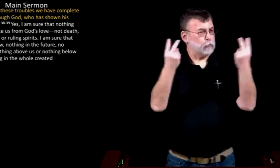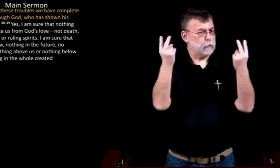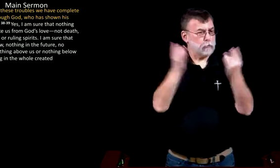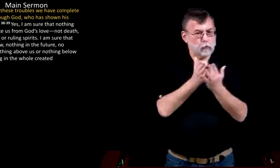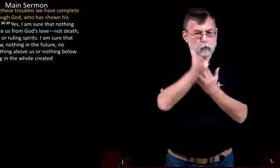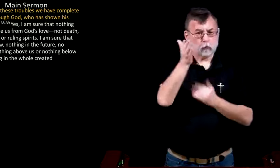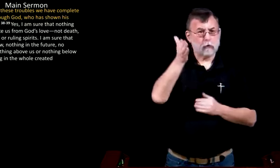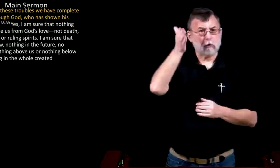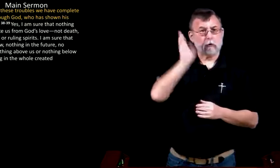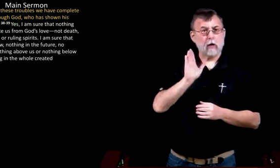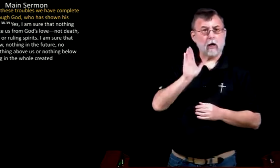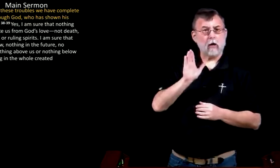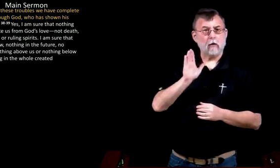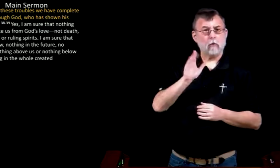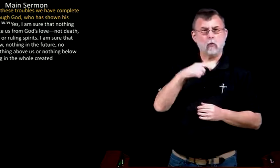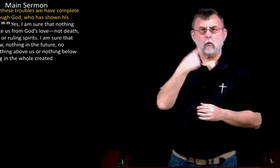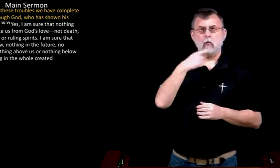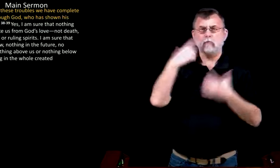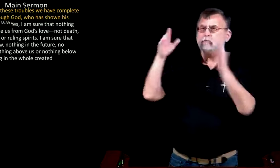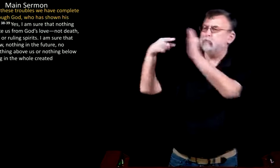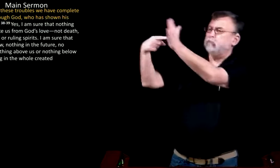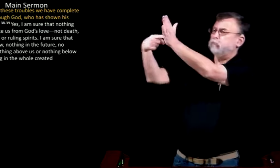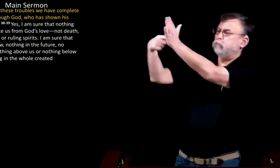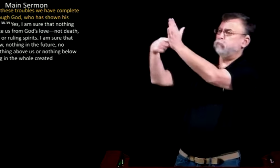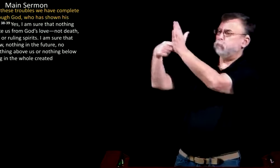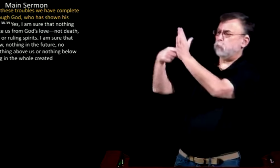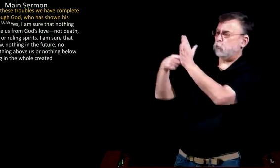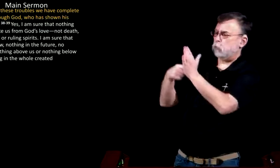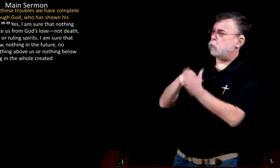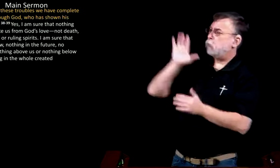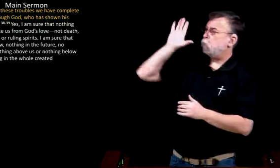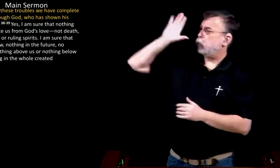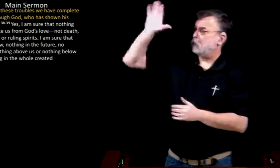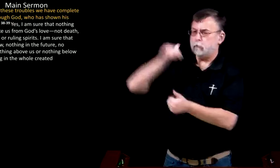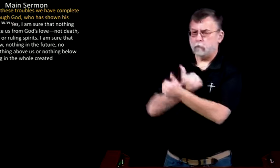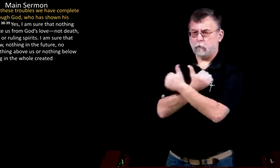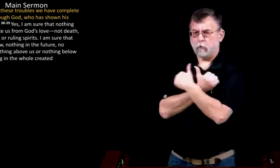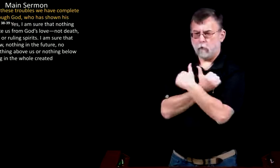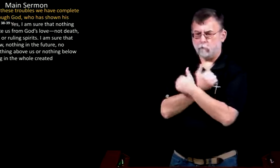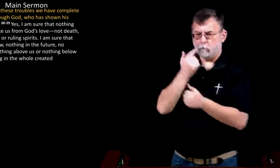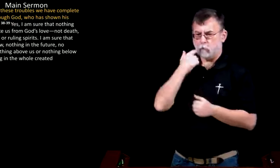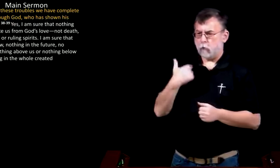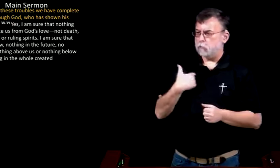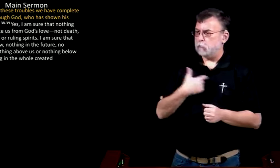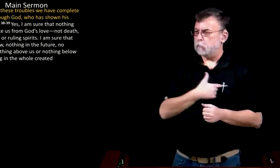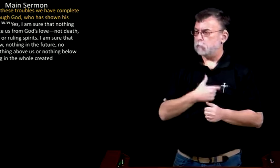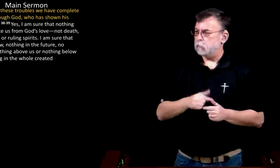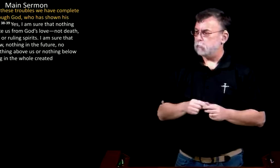complete victory through God who has shown his love for us.